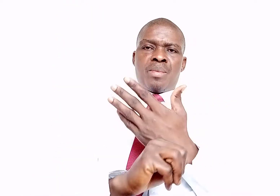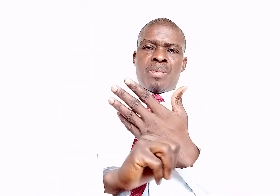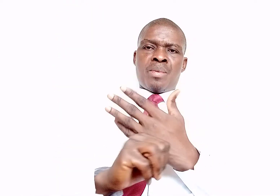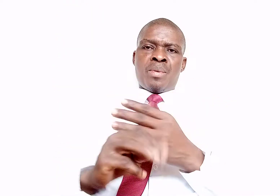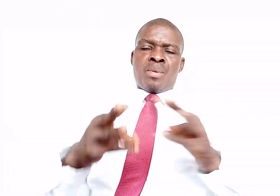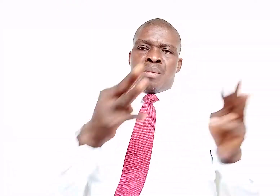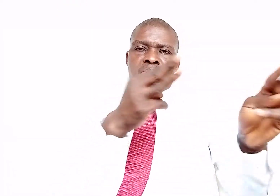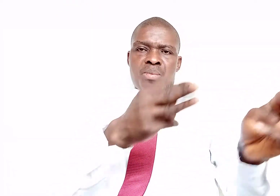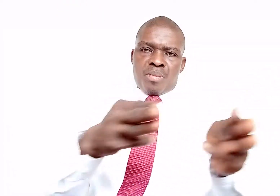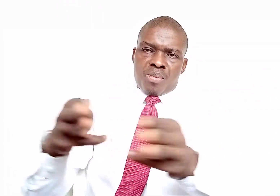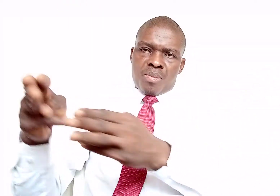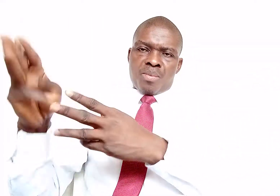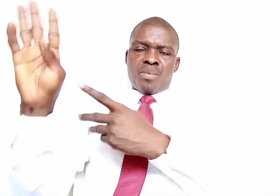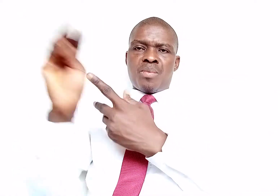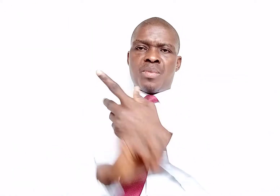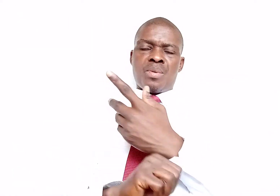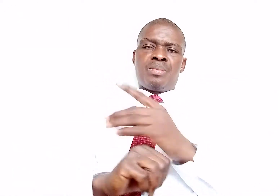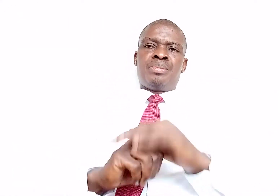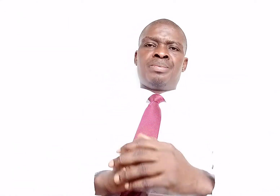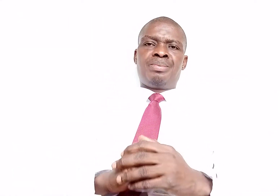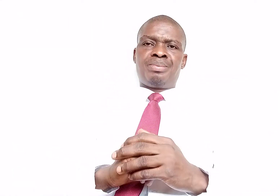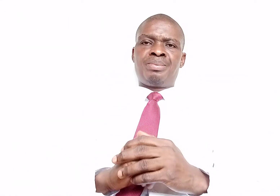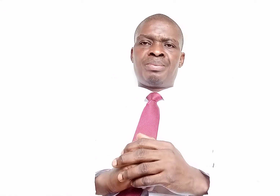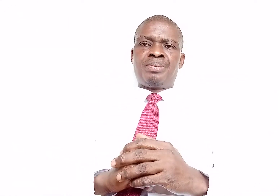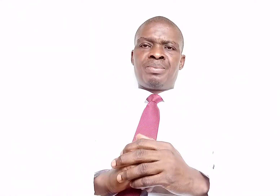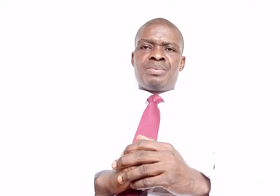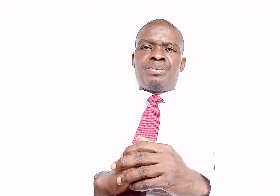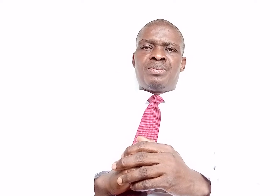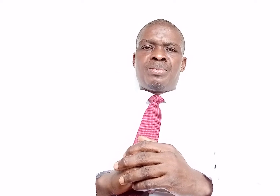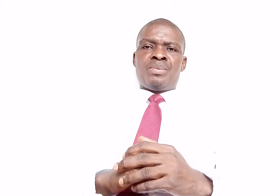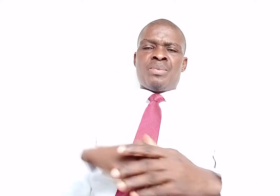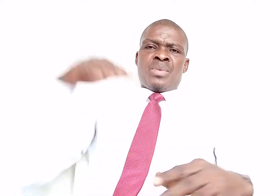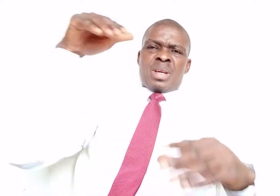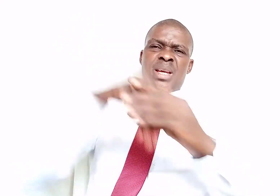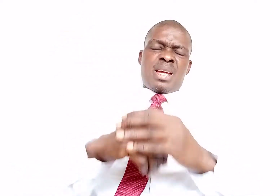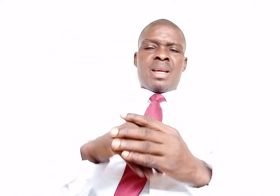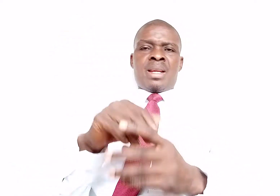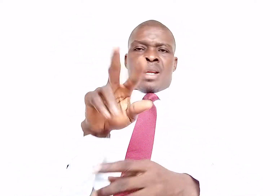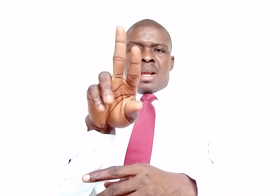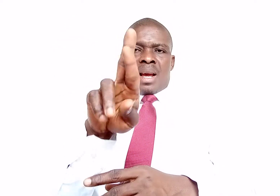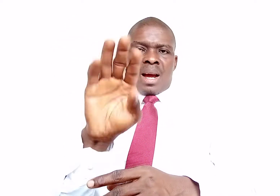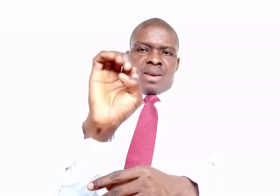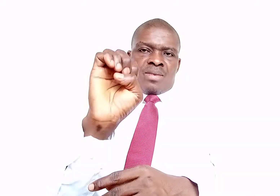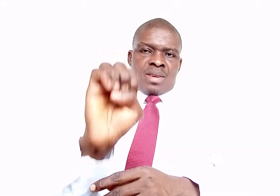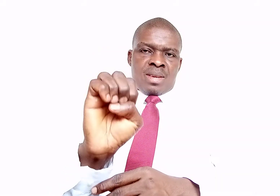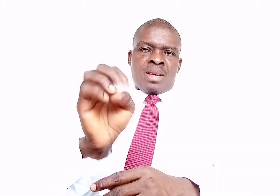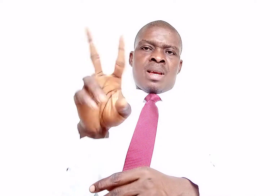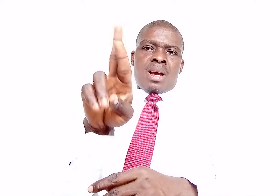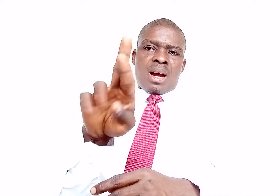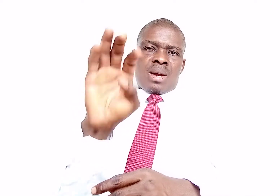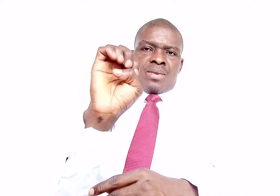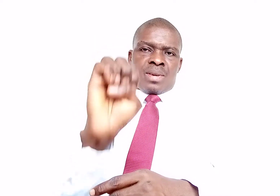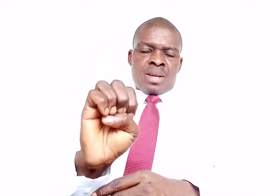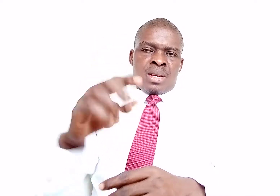movement, and many other examples. In RE, alphabet RE, we have it in